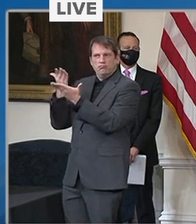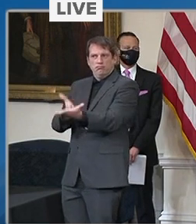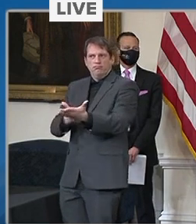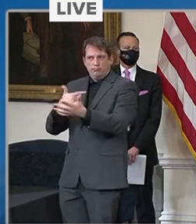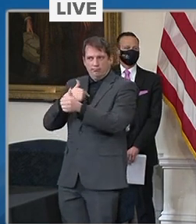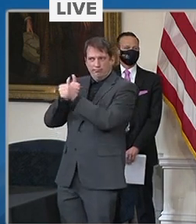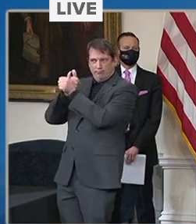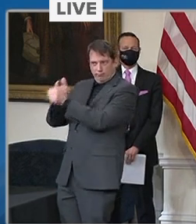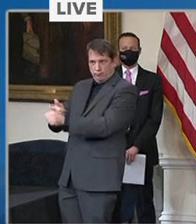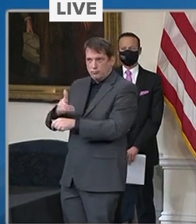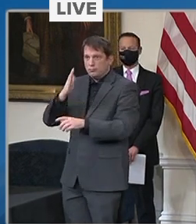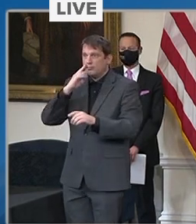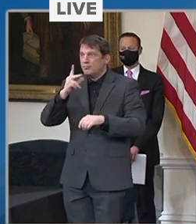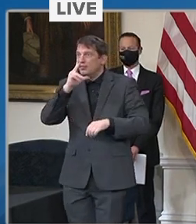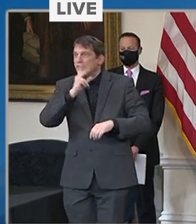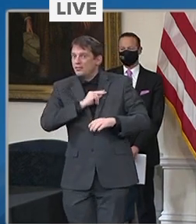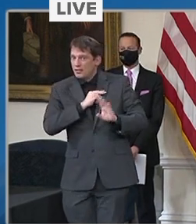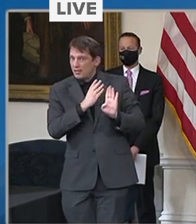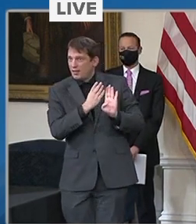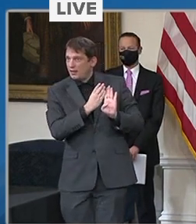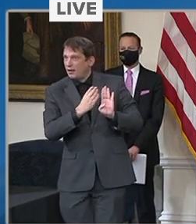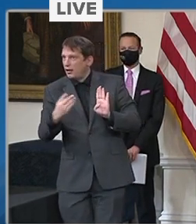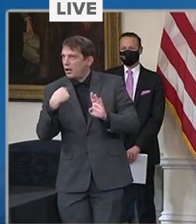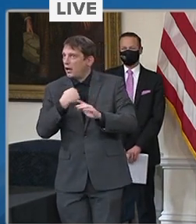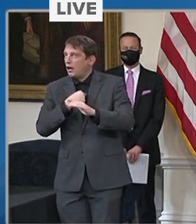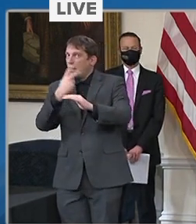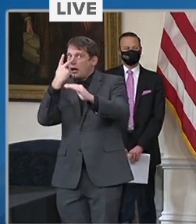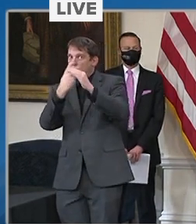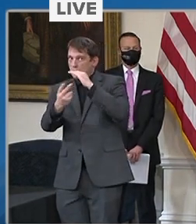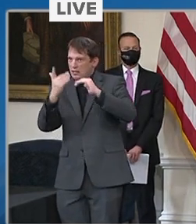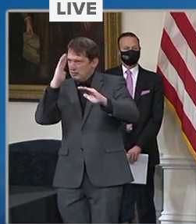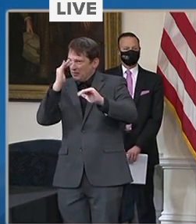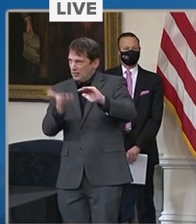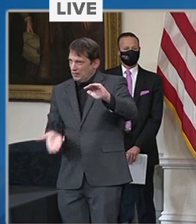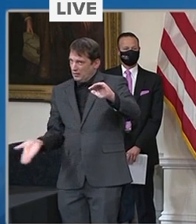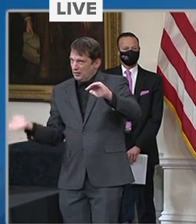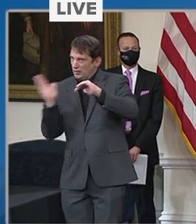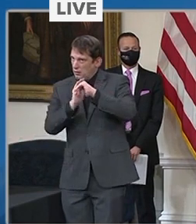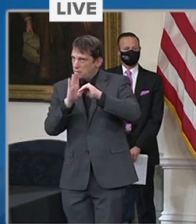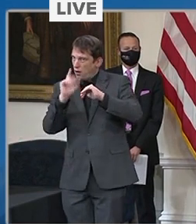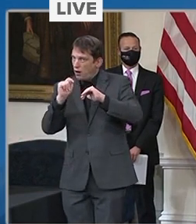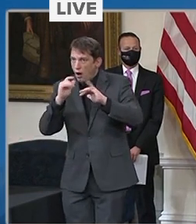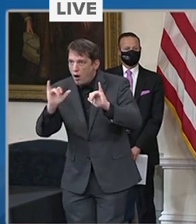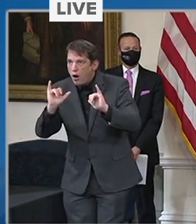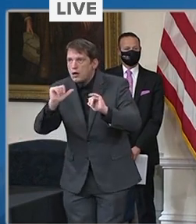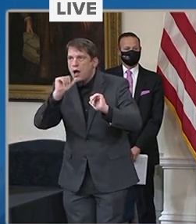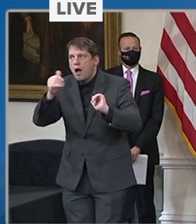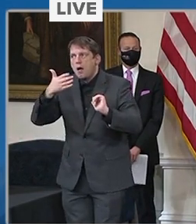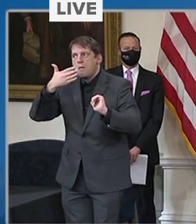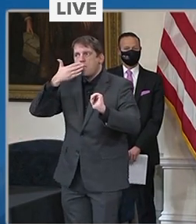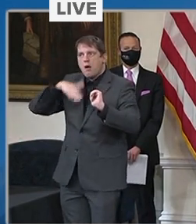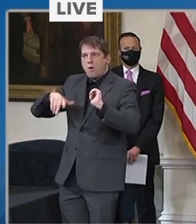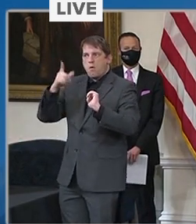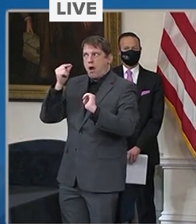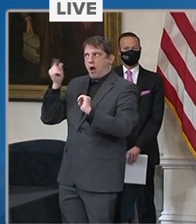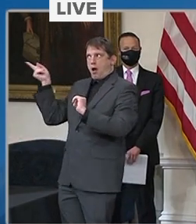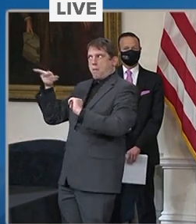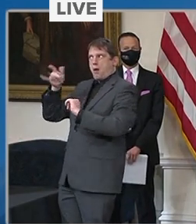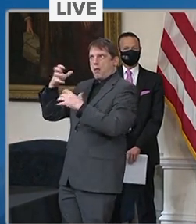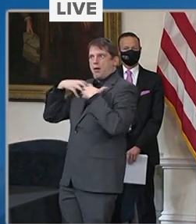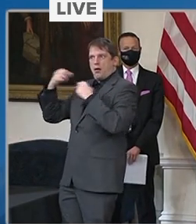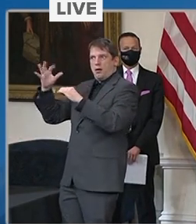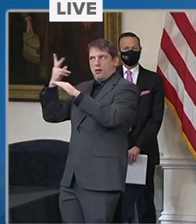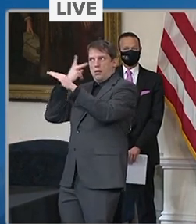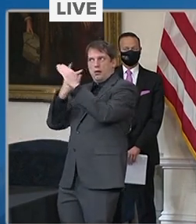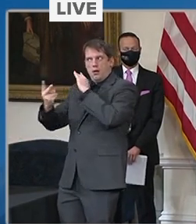not materialized in Maryland to the extent that public health officials predicted, and did not rise